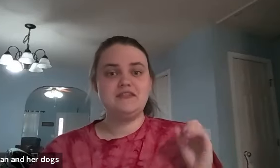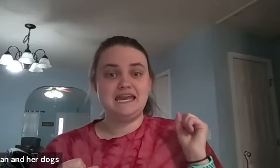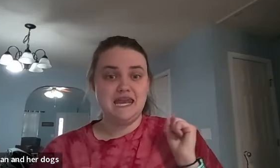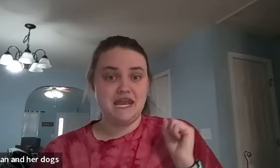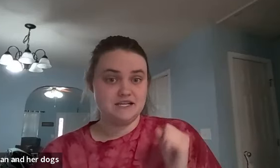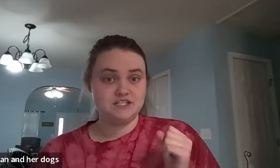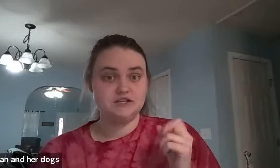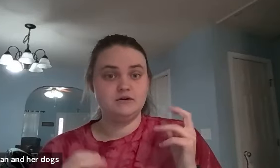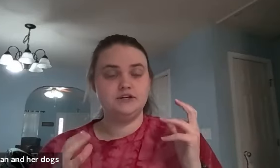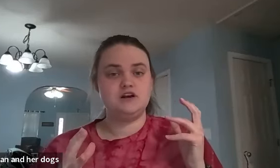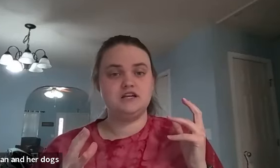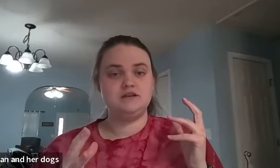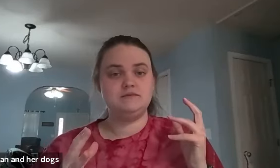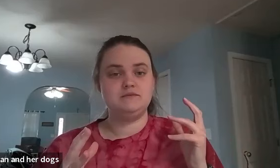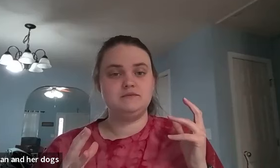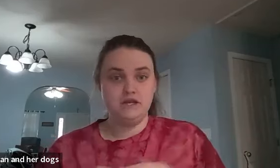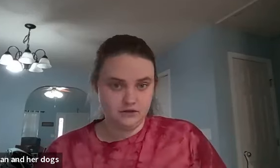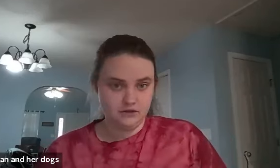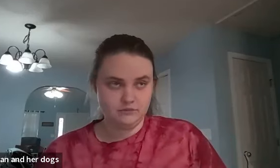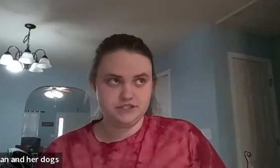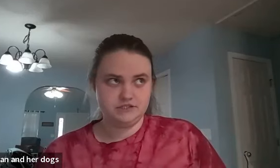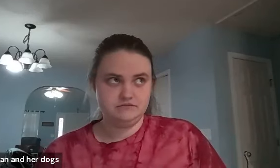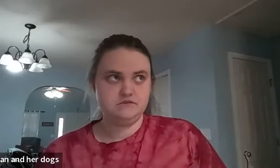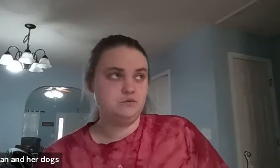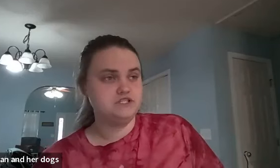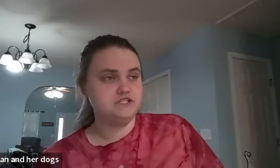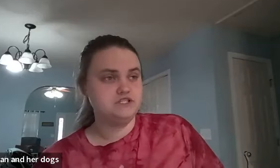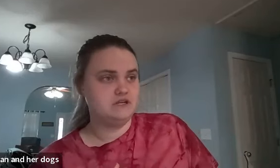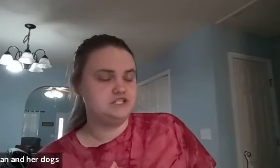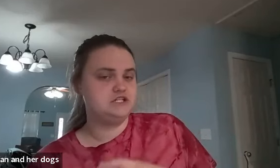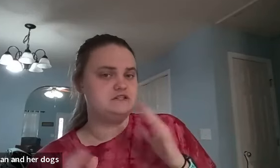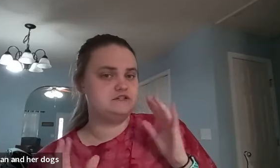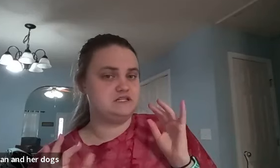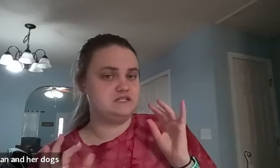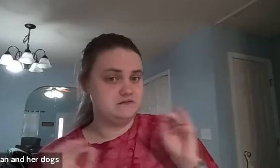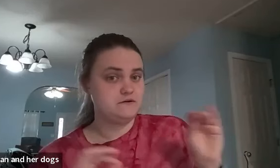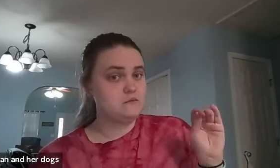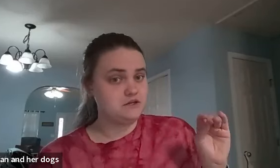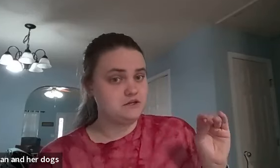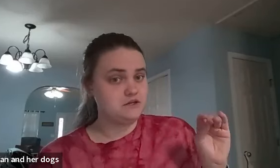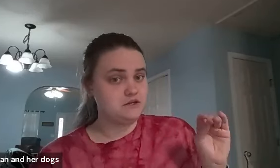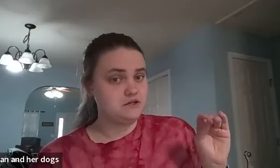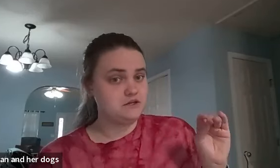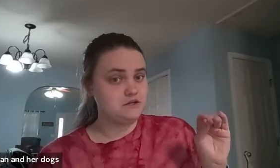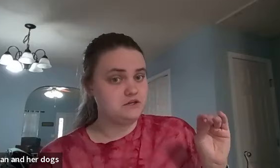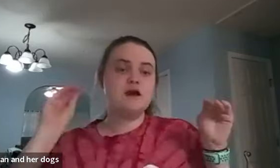like next year, or you're talking about in 1 year, which you would do next year, there's a different way you would do that. And we will get into how you would